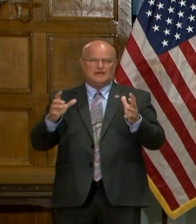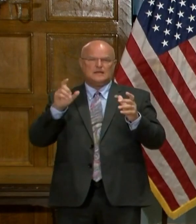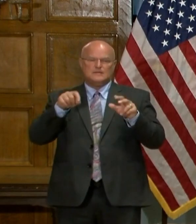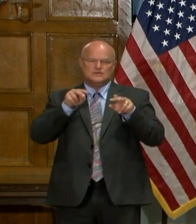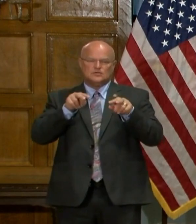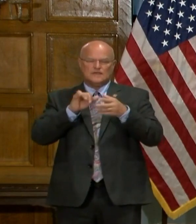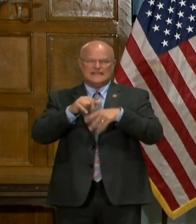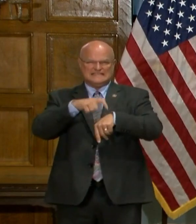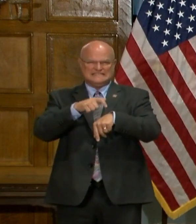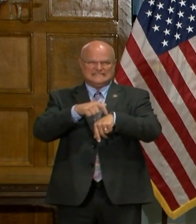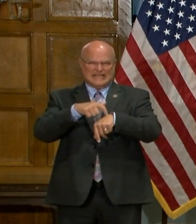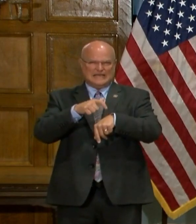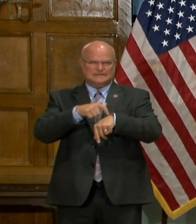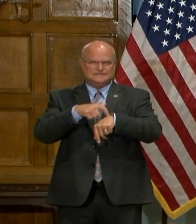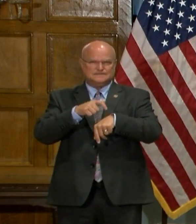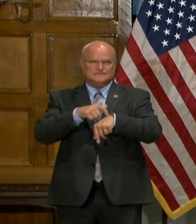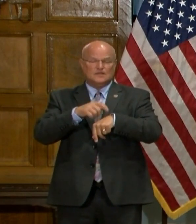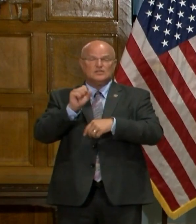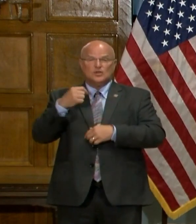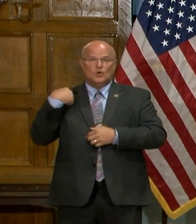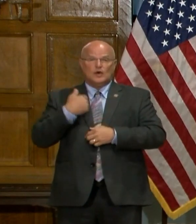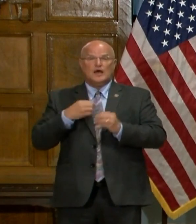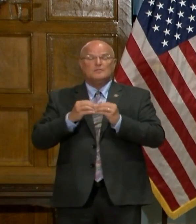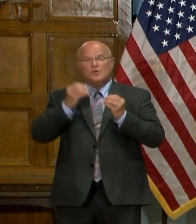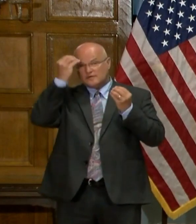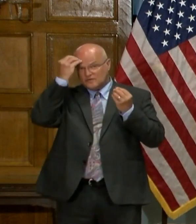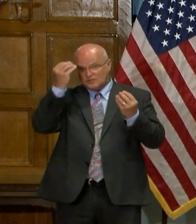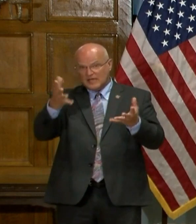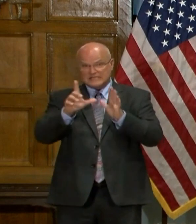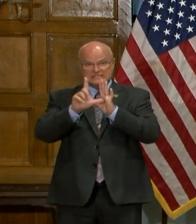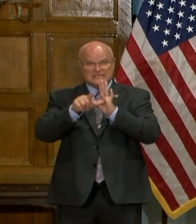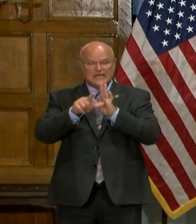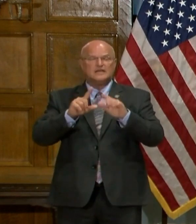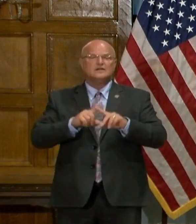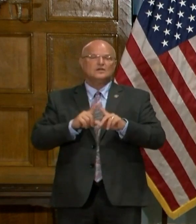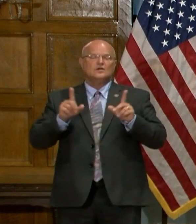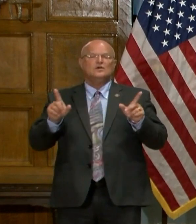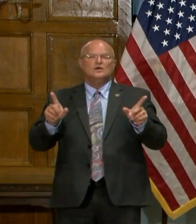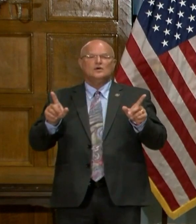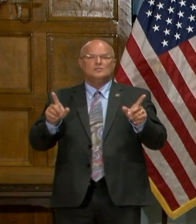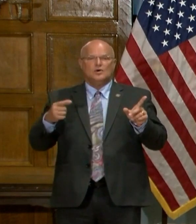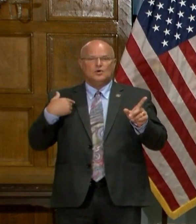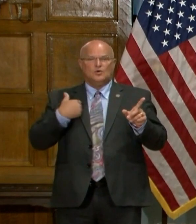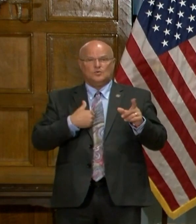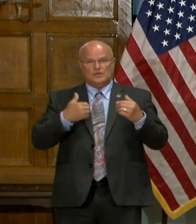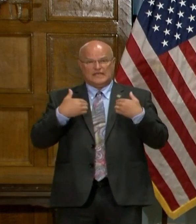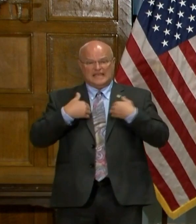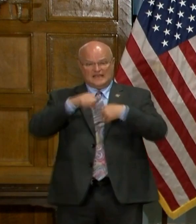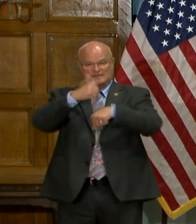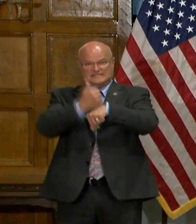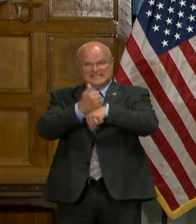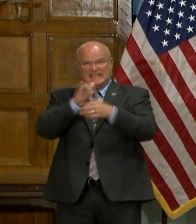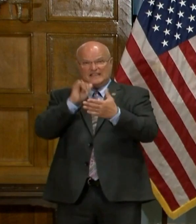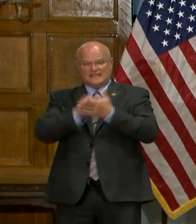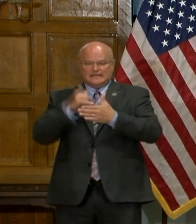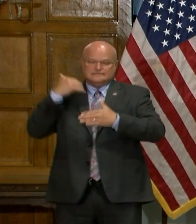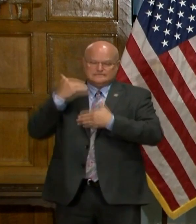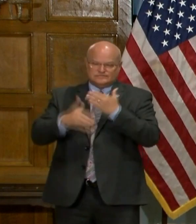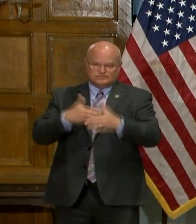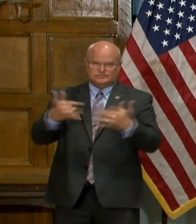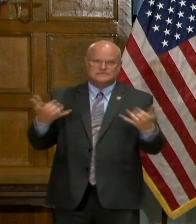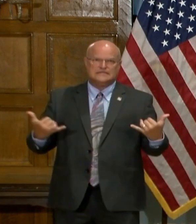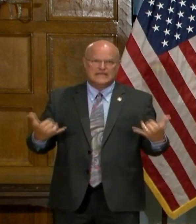have to look at that time frame. So we'll have more information later, but we have set that in motion